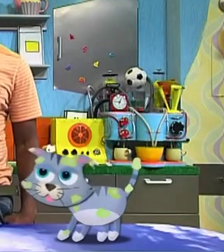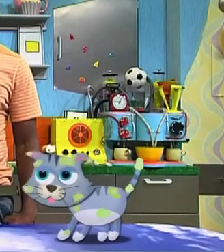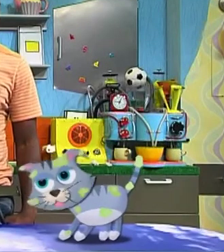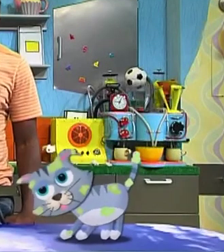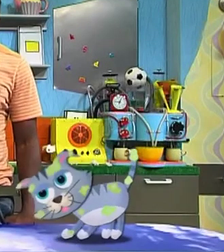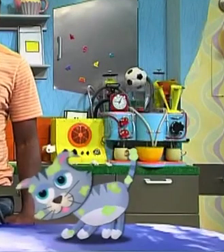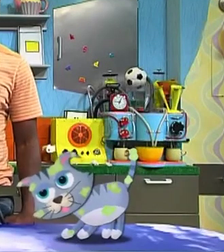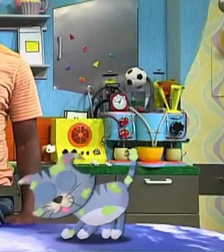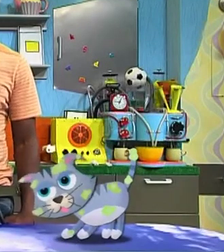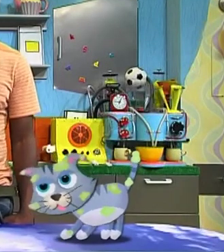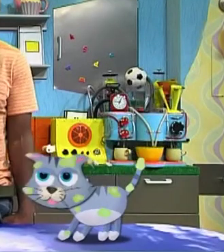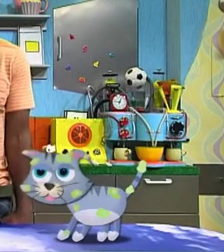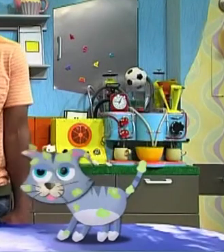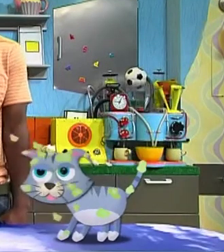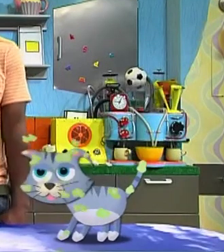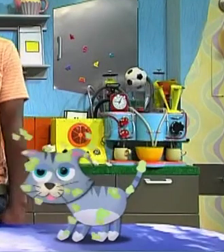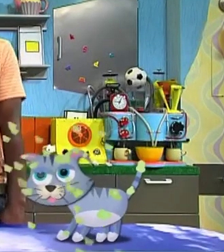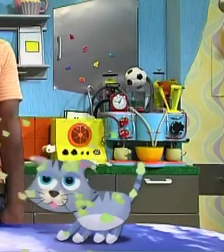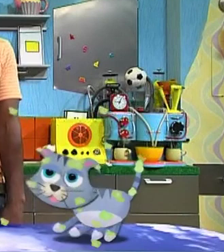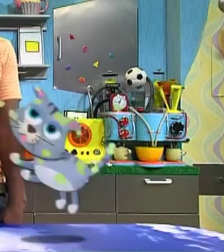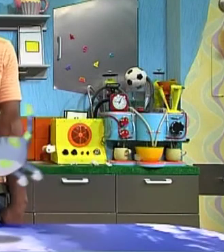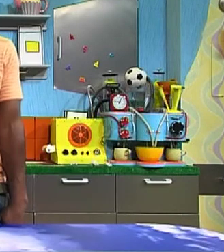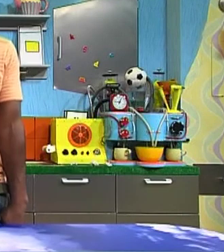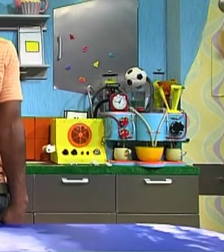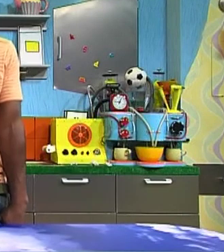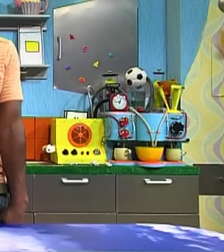Imagine if kittens were slimy,